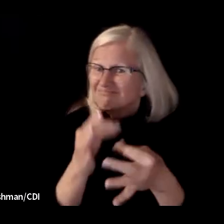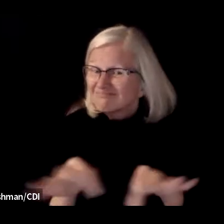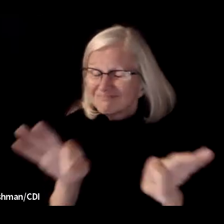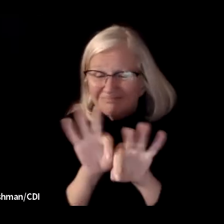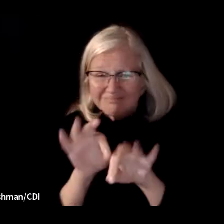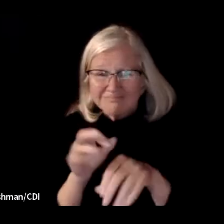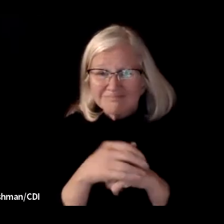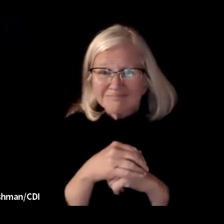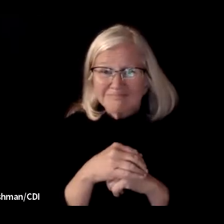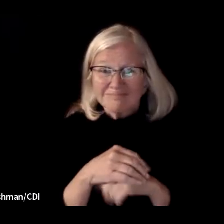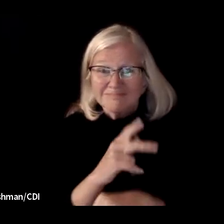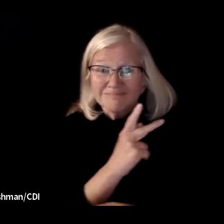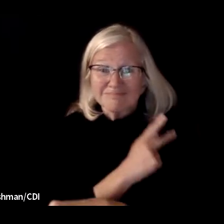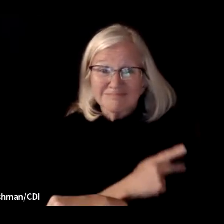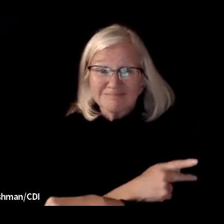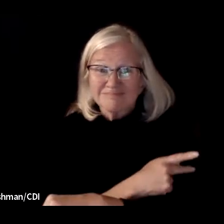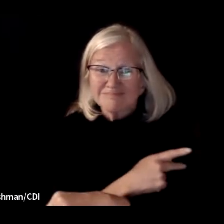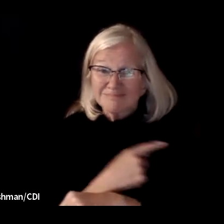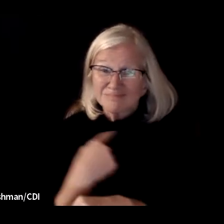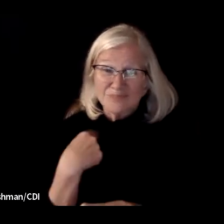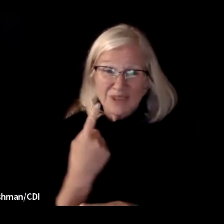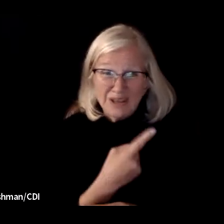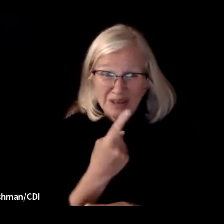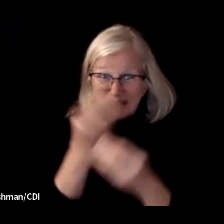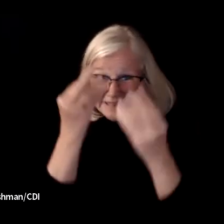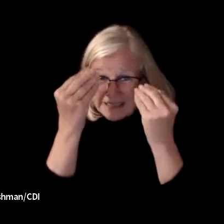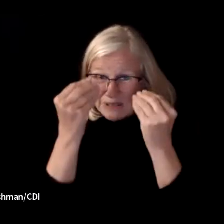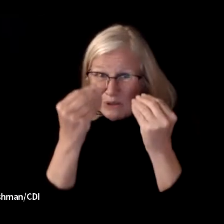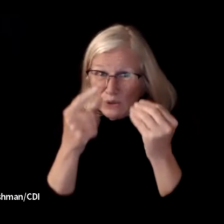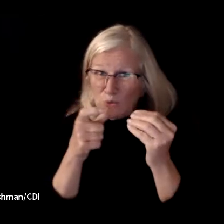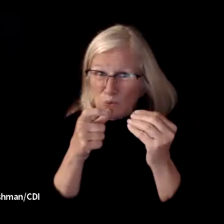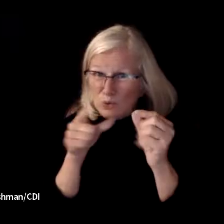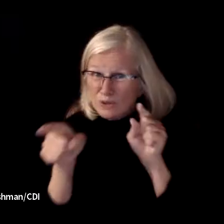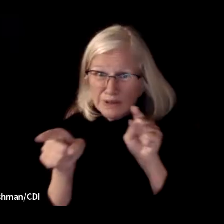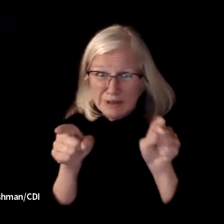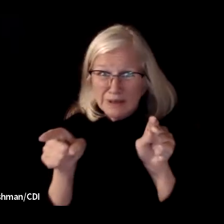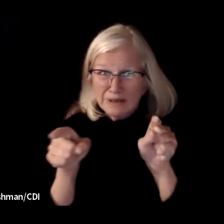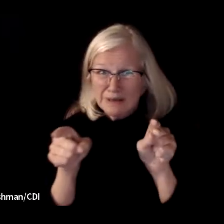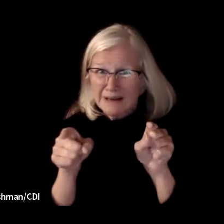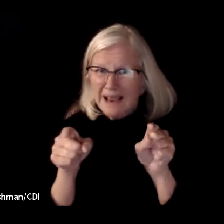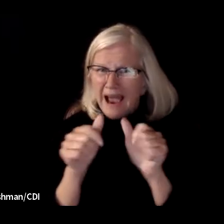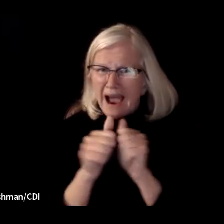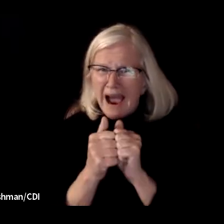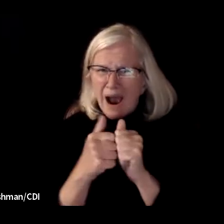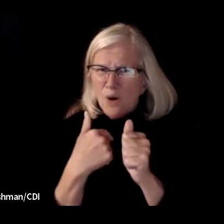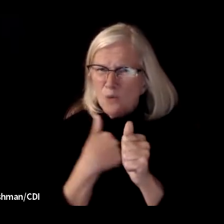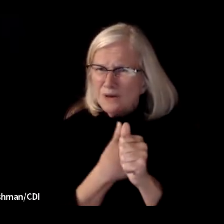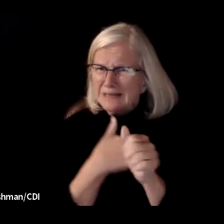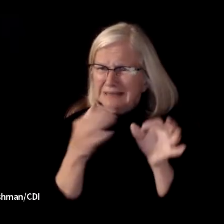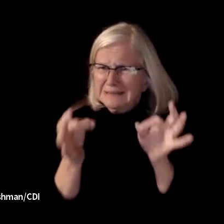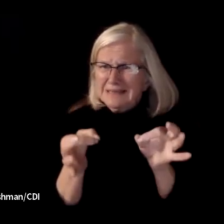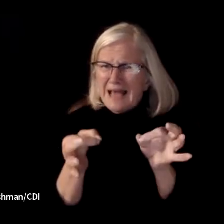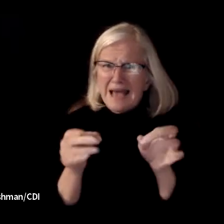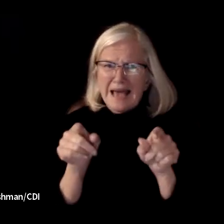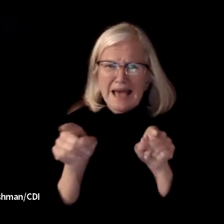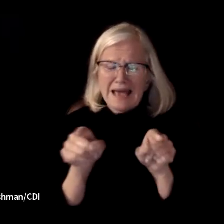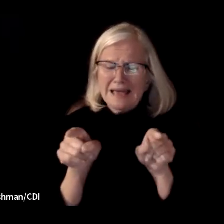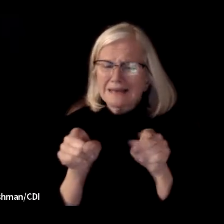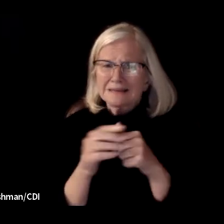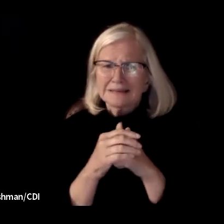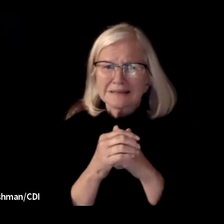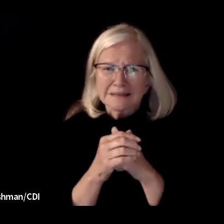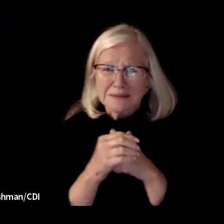being taken care of. And we do everything that we can, to make sure that, nobody is, harmed in any of